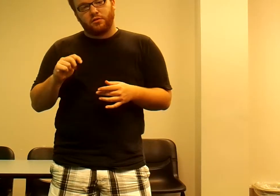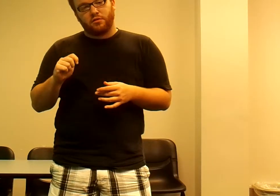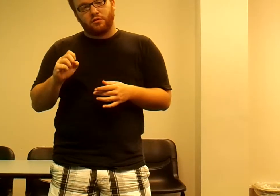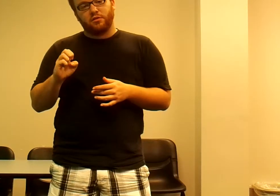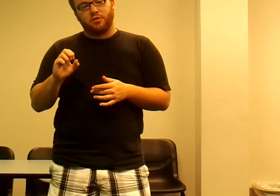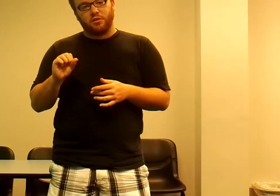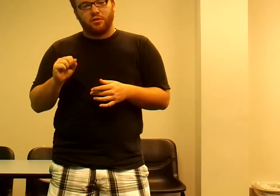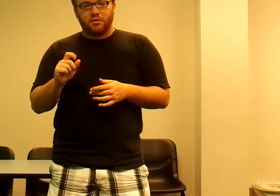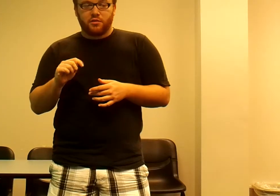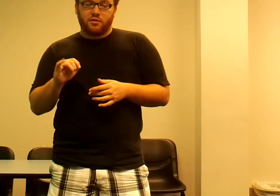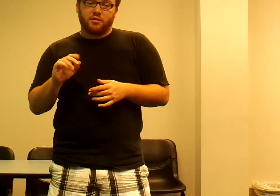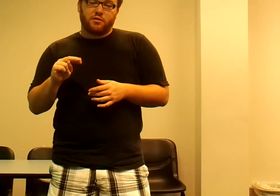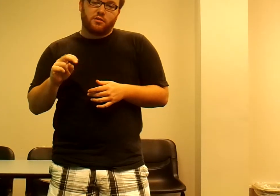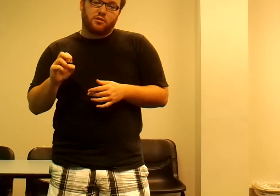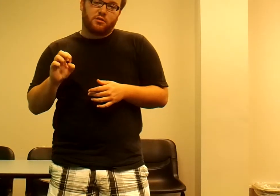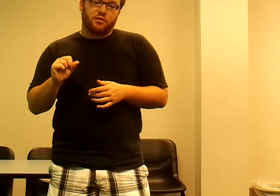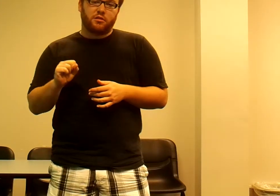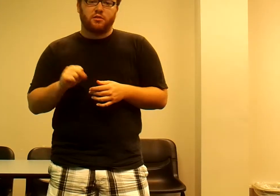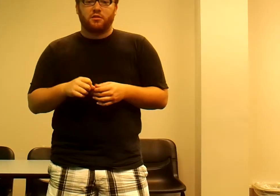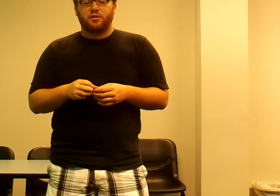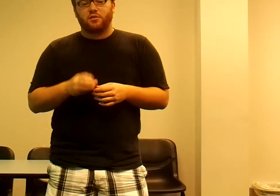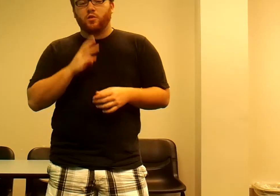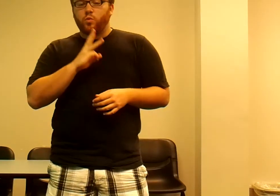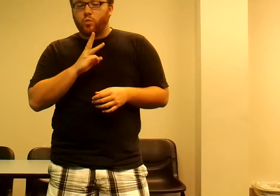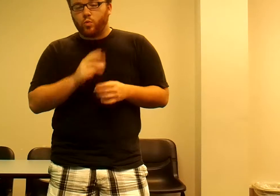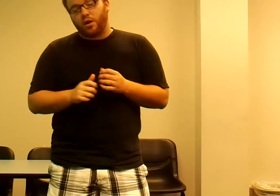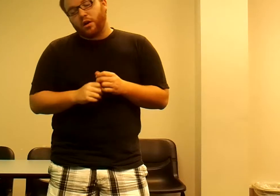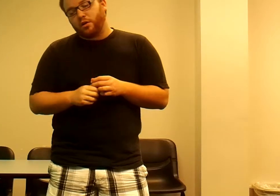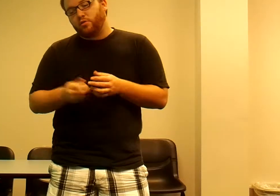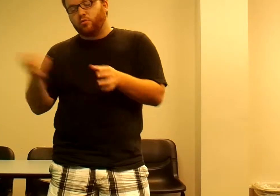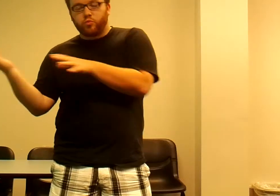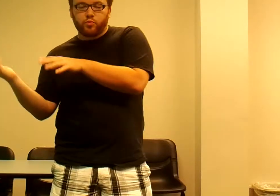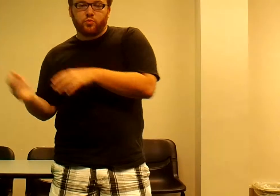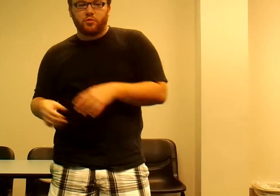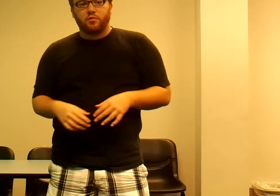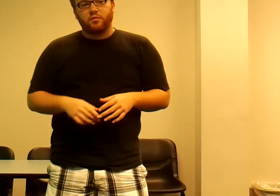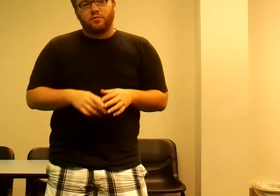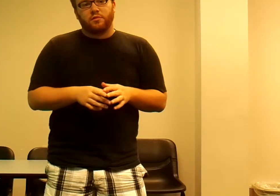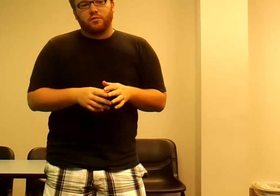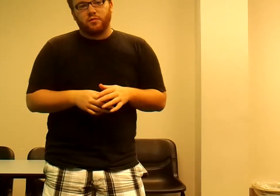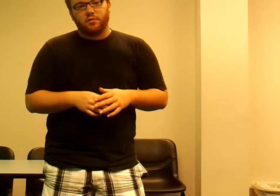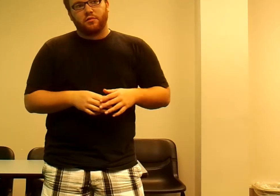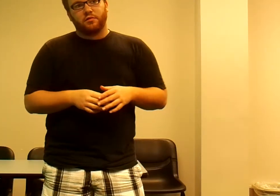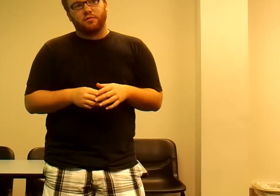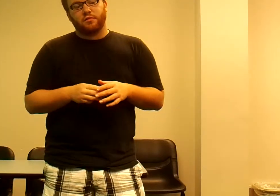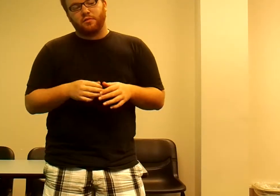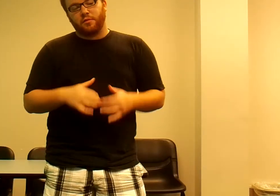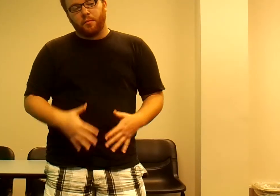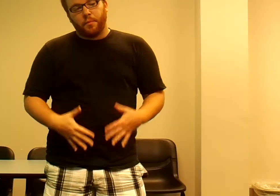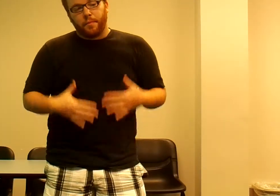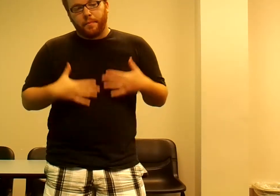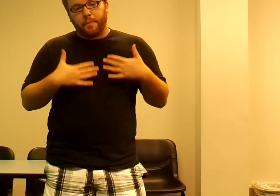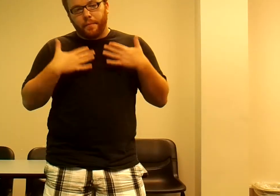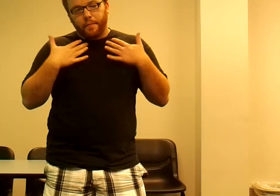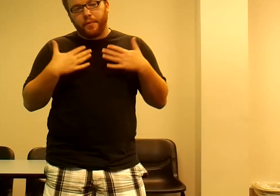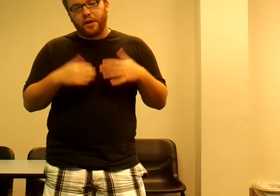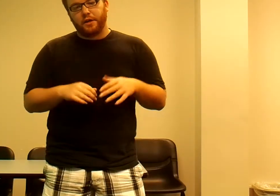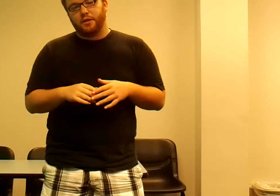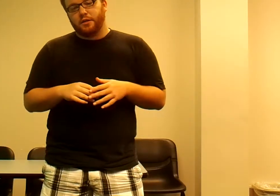just water is removed from the food at that point. So then the body just eliminates and passes that food out